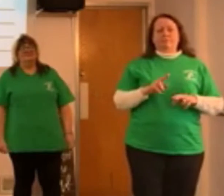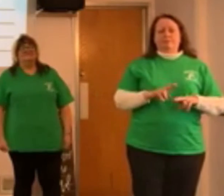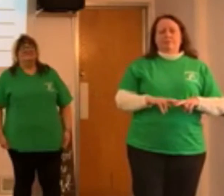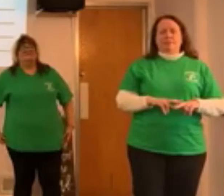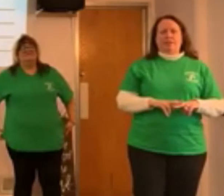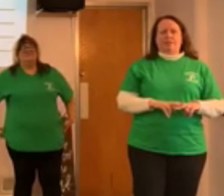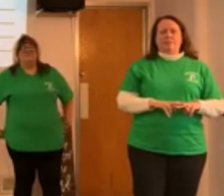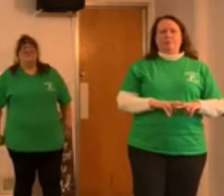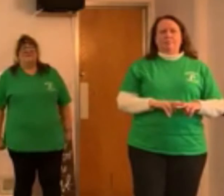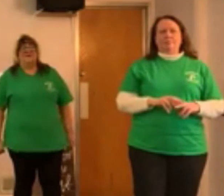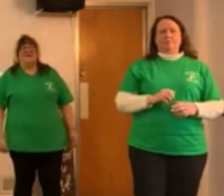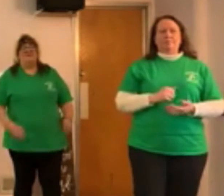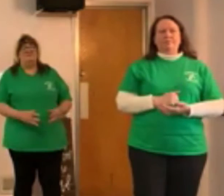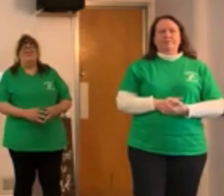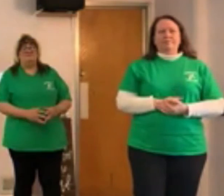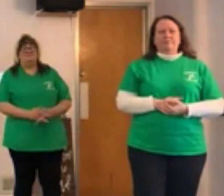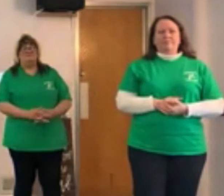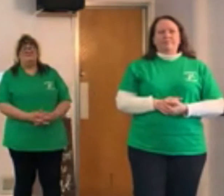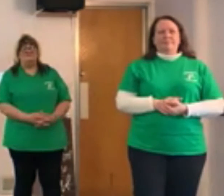this song.